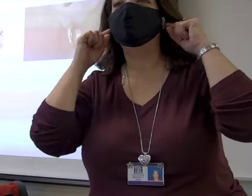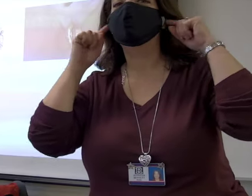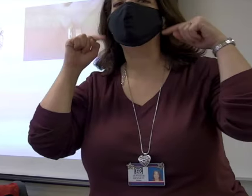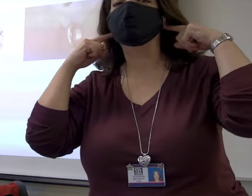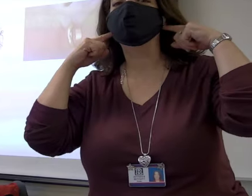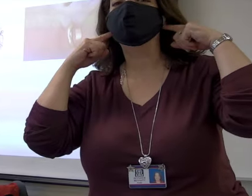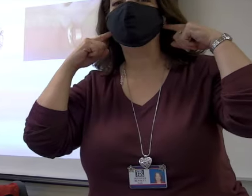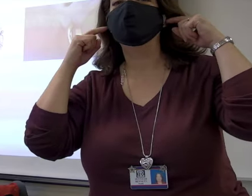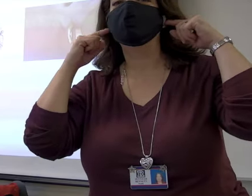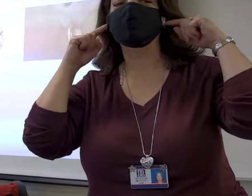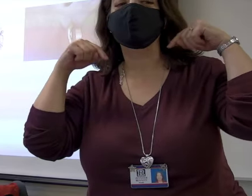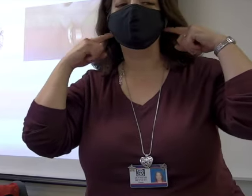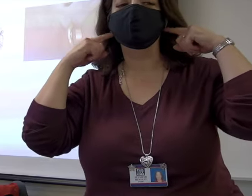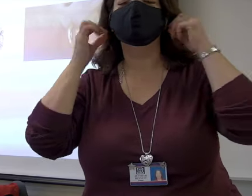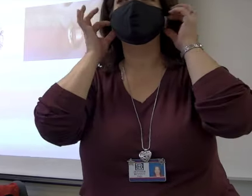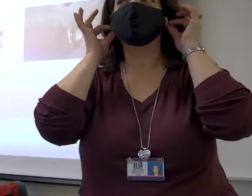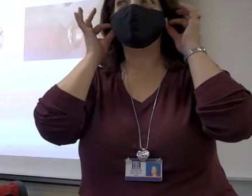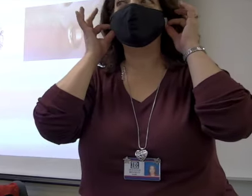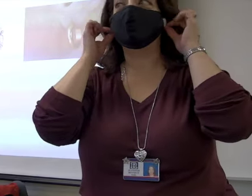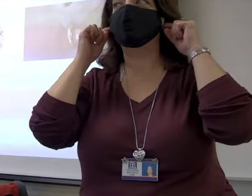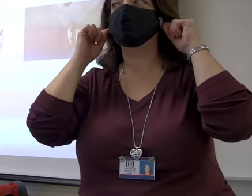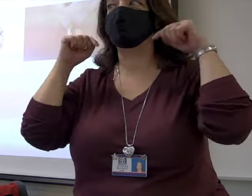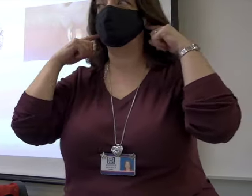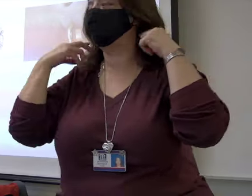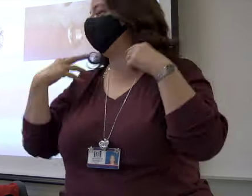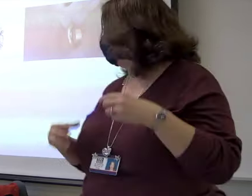that, right, just make a little loop. So you start with the earrings and then describe how they look.